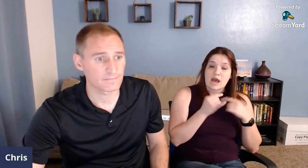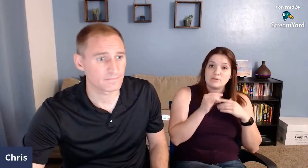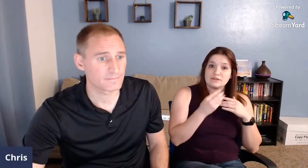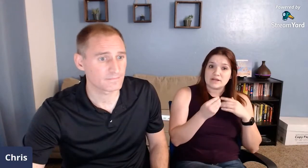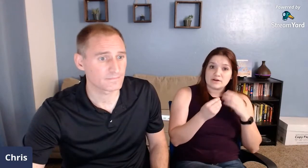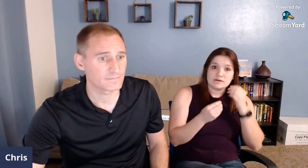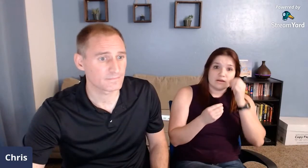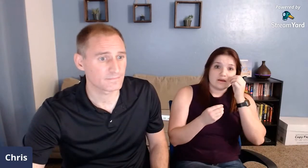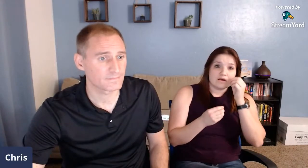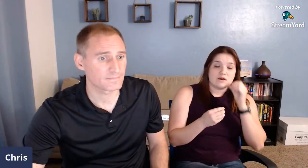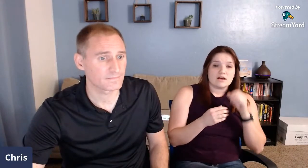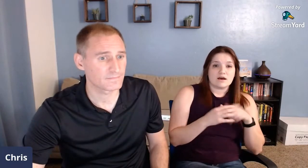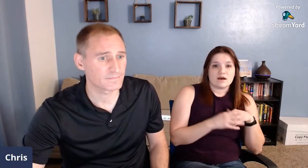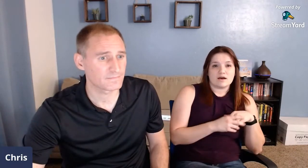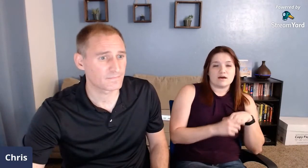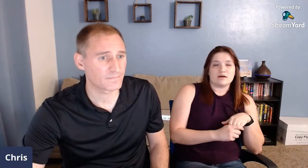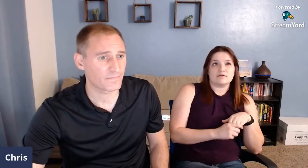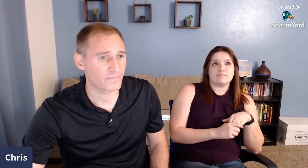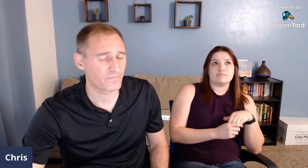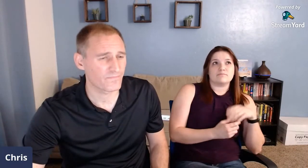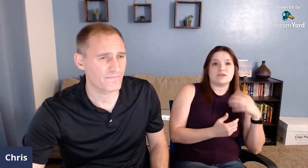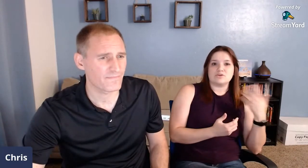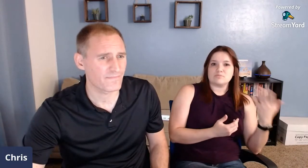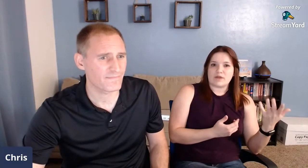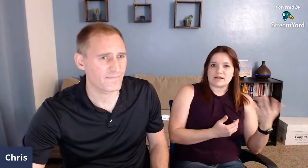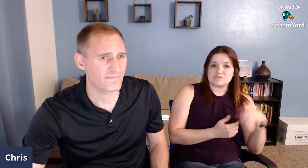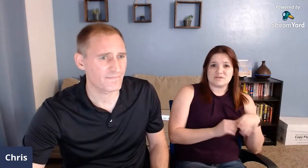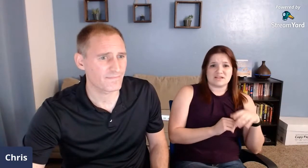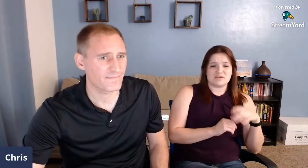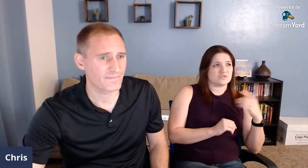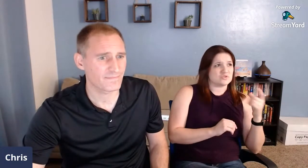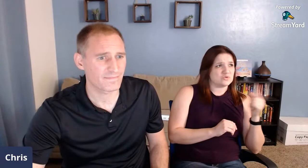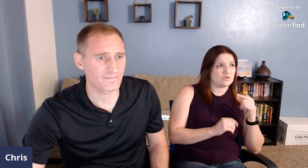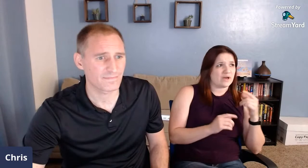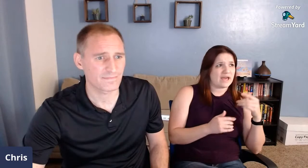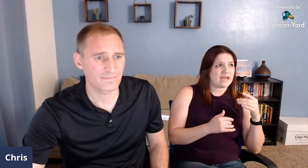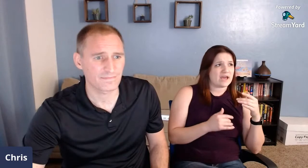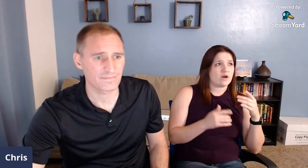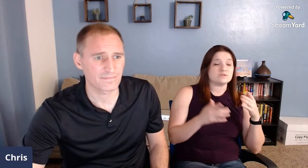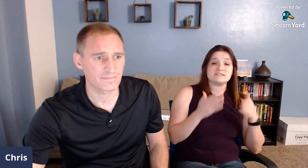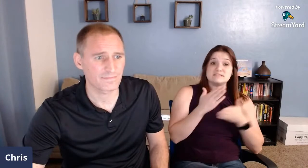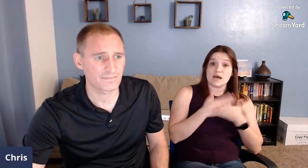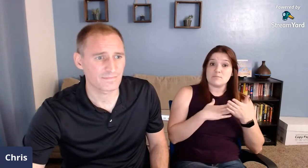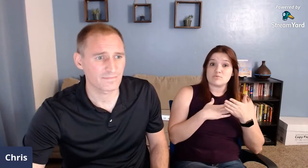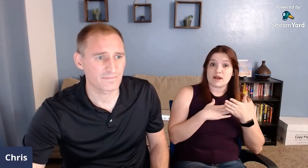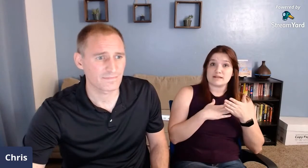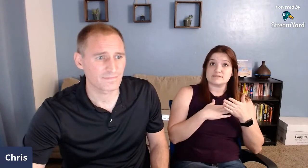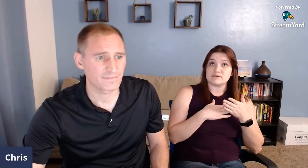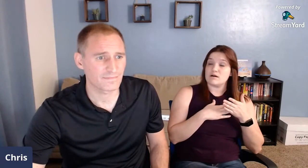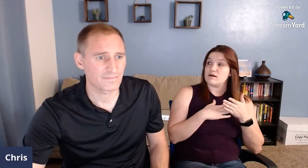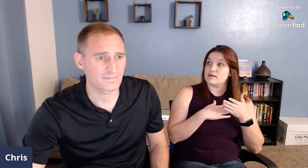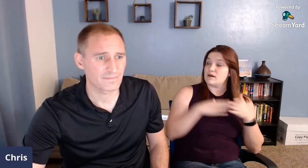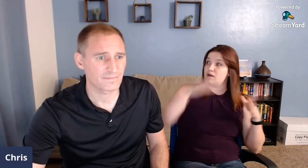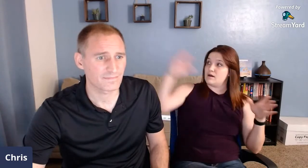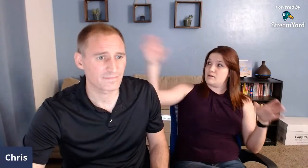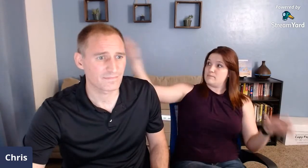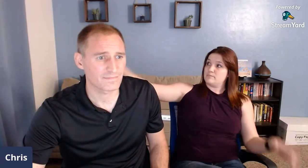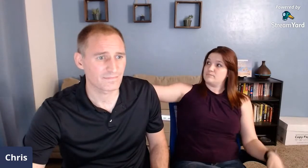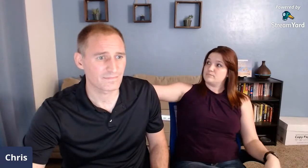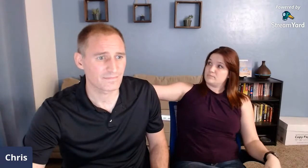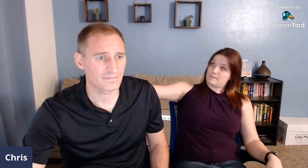groups out there that you can practice with. I know there's Google Hangout. Some practice